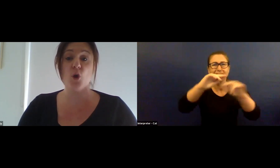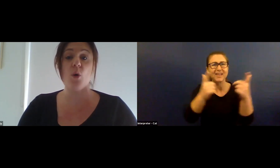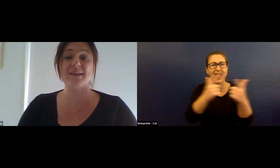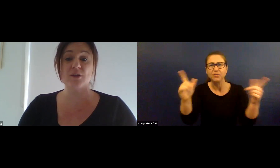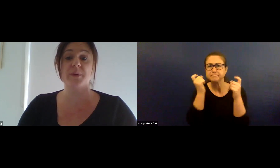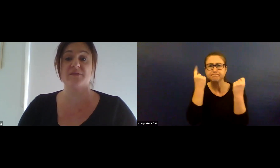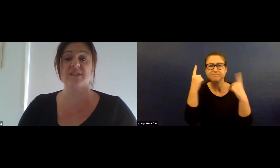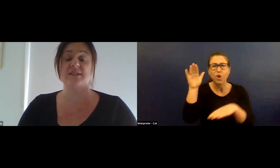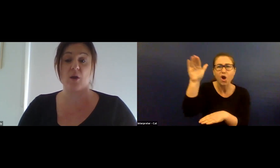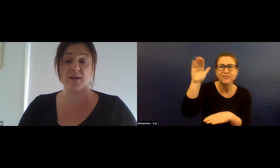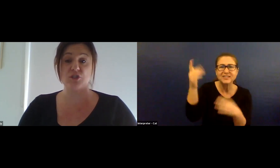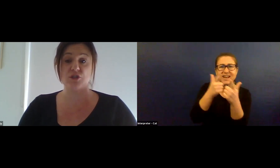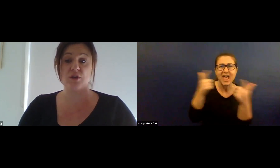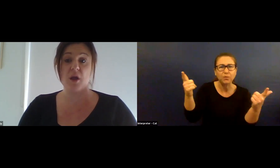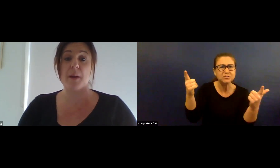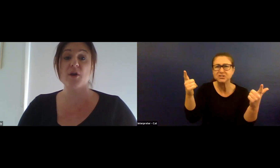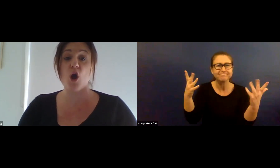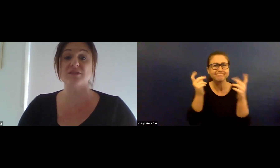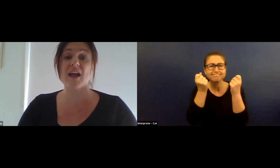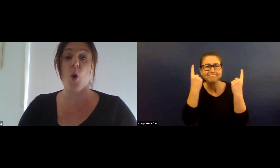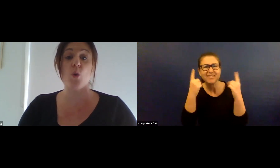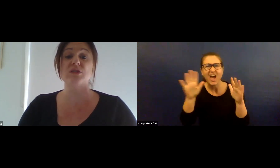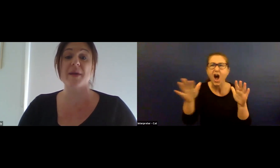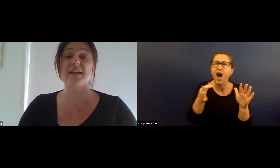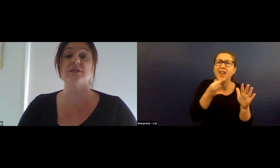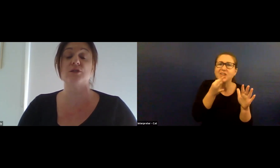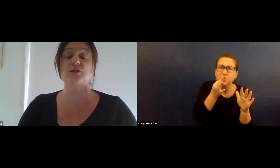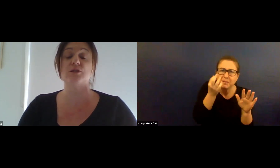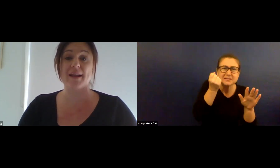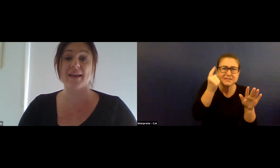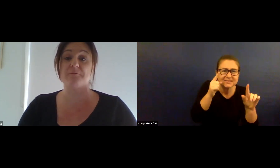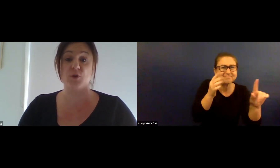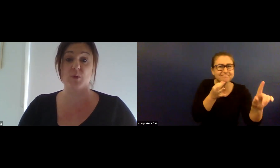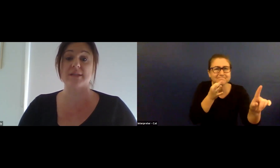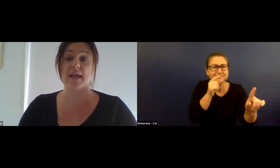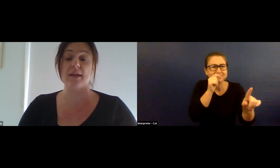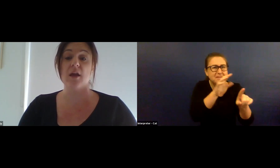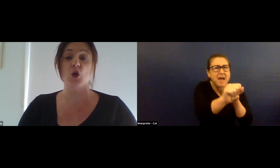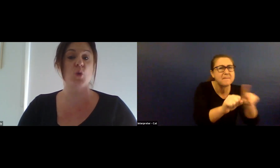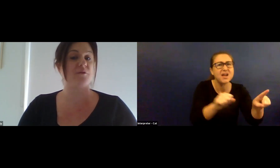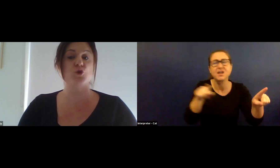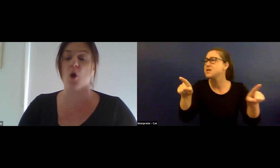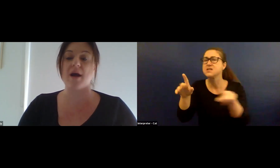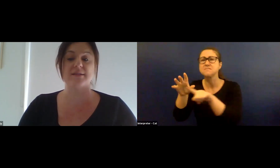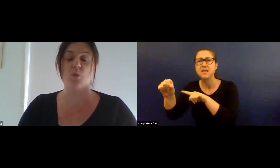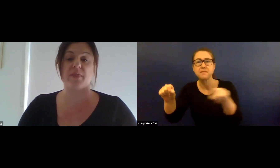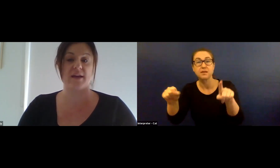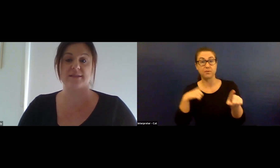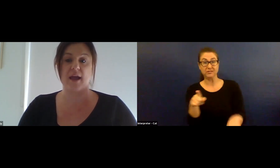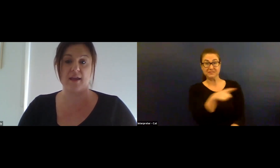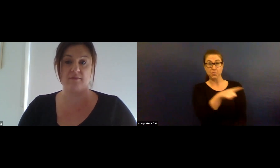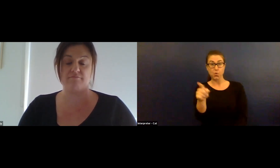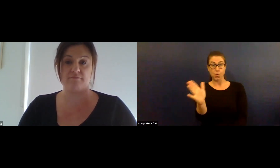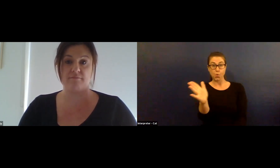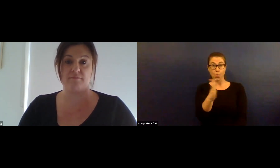only know a little bit of this language, but because they are all speaking so quickly and fluently, you have no idea what they